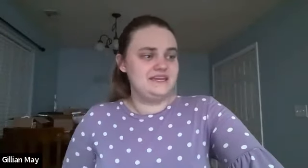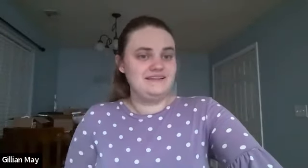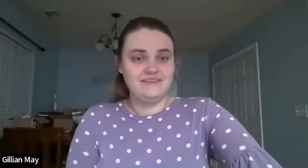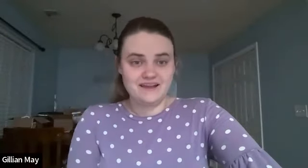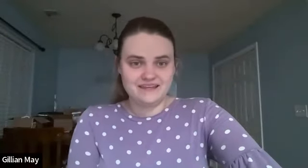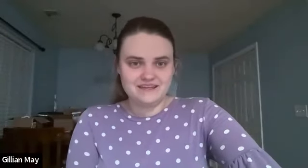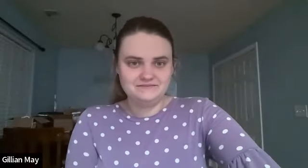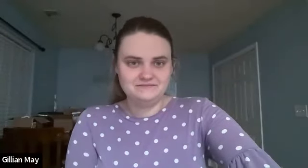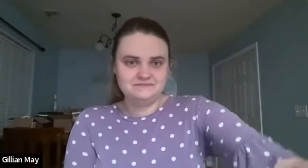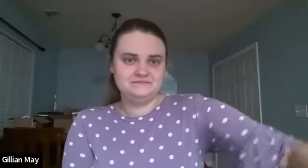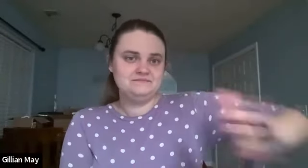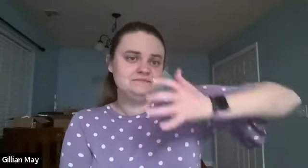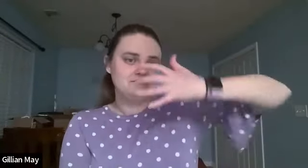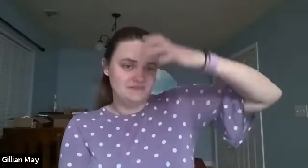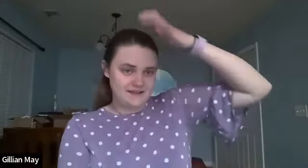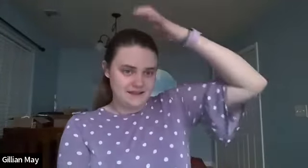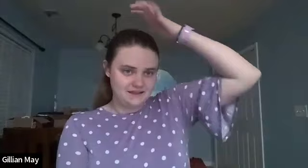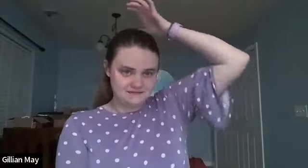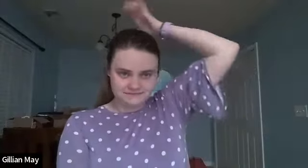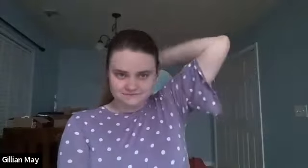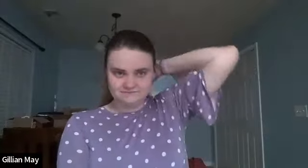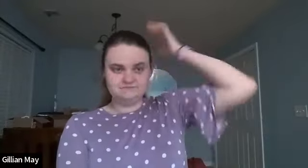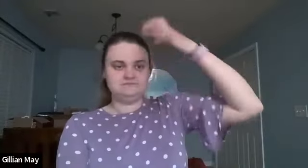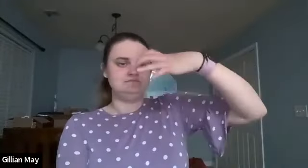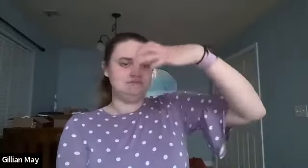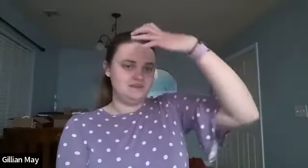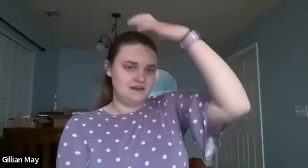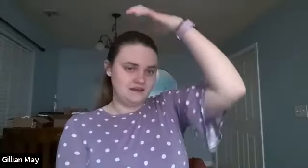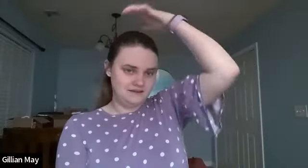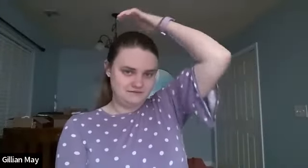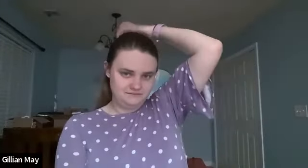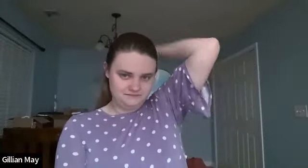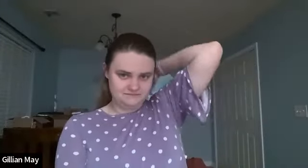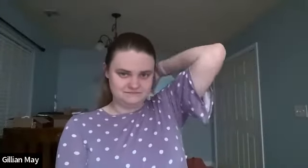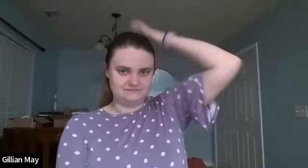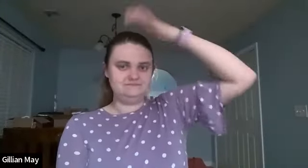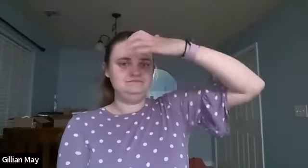Then lion. Lion. Lion.